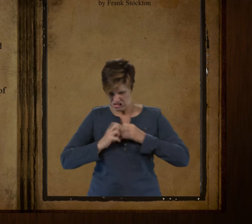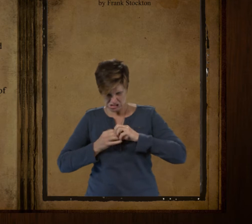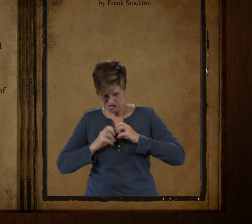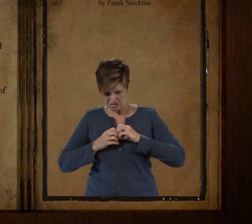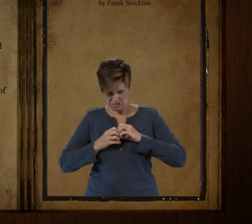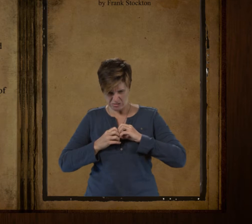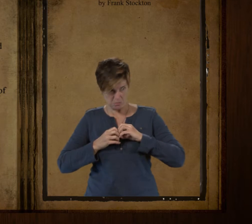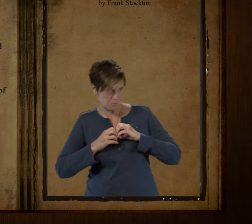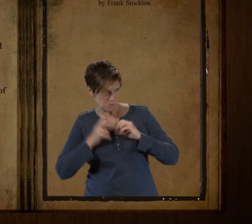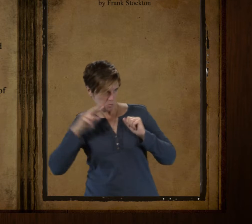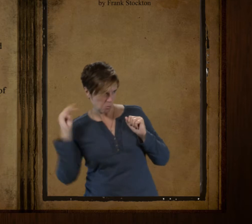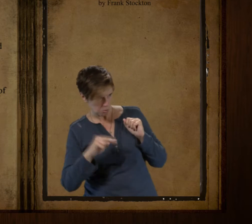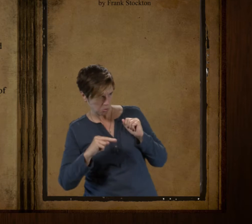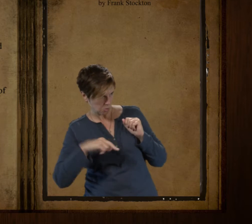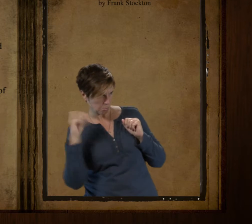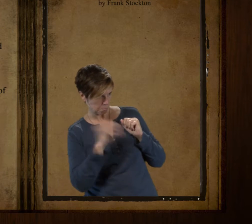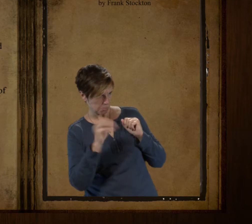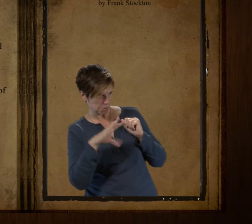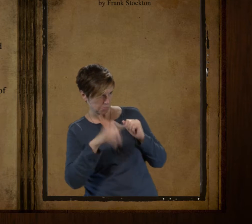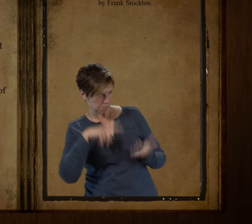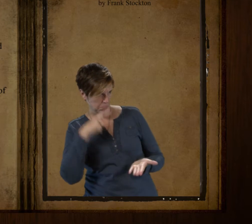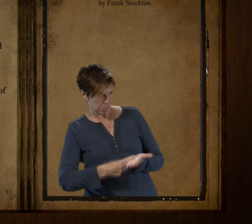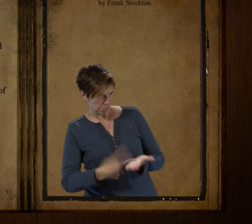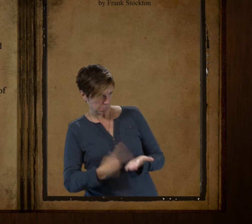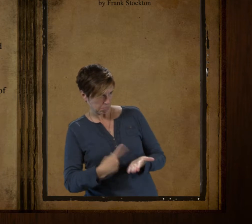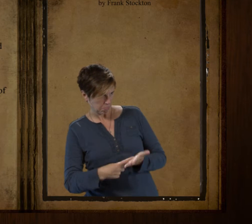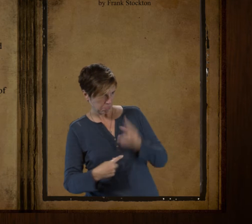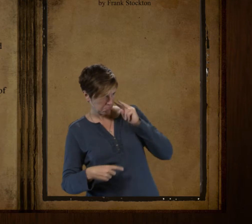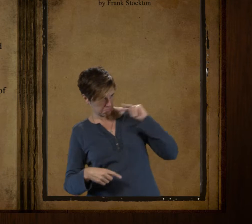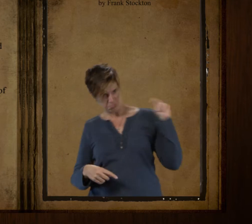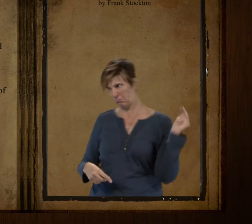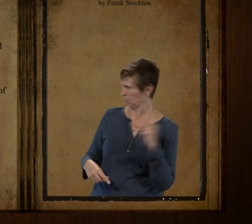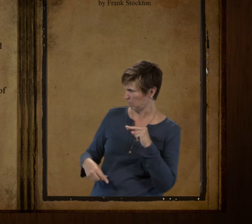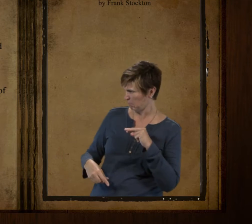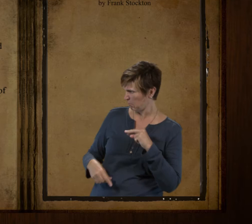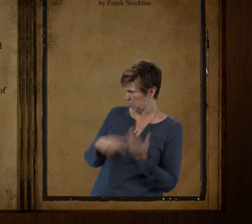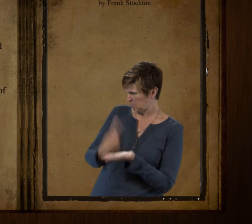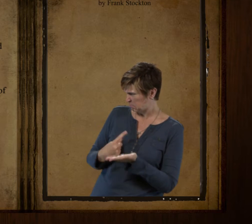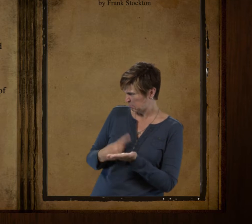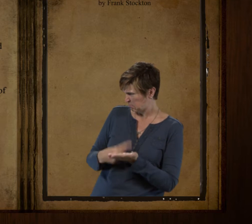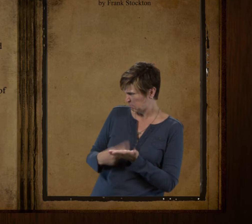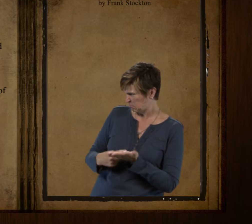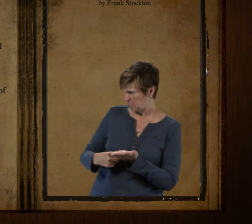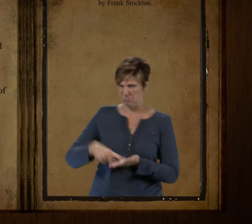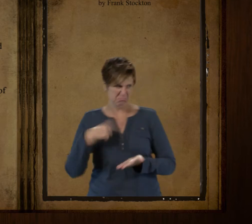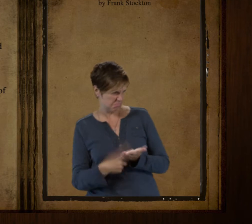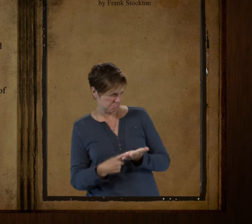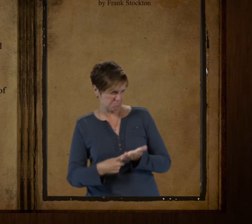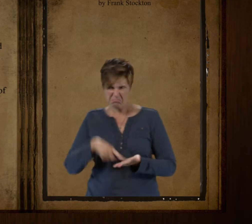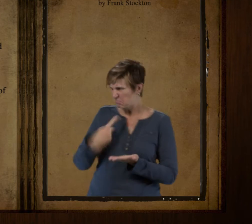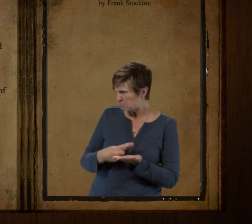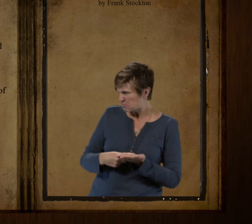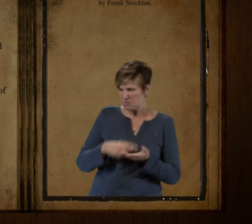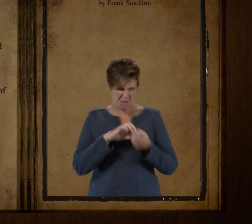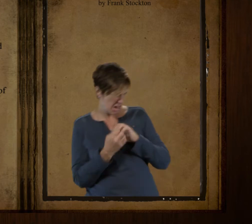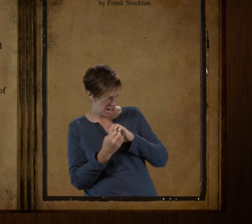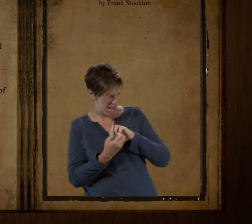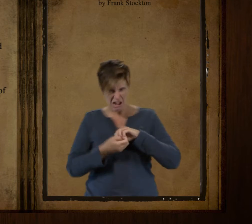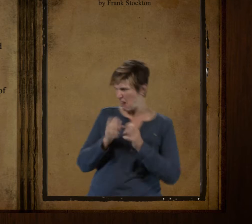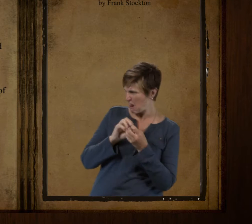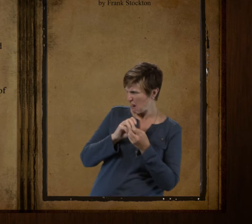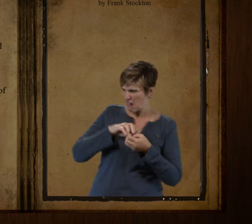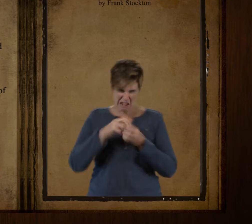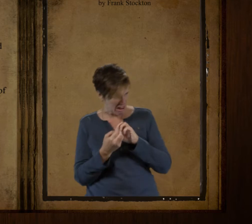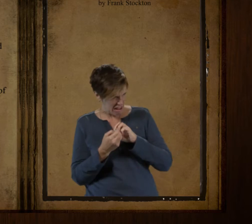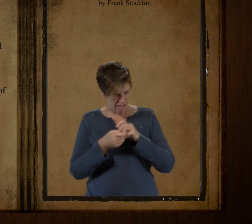When every member of his domestic and political systems moved smoothly in its appointed course, his